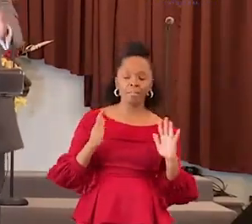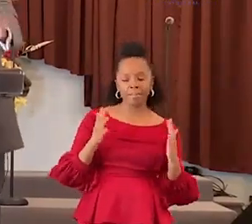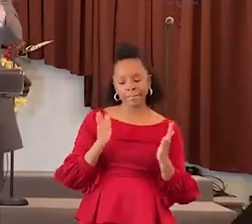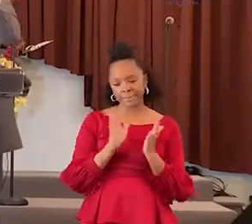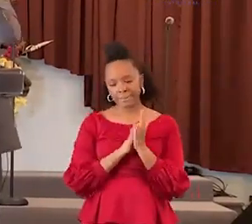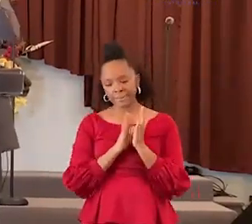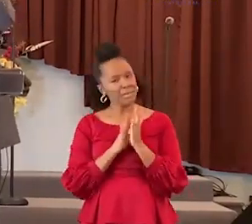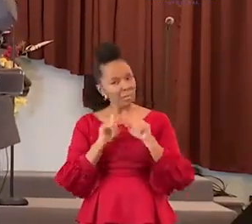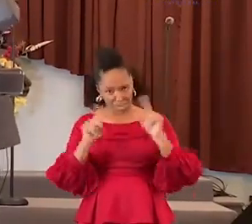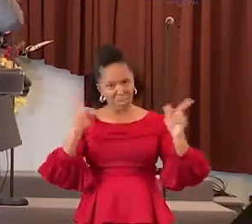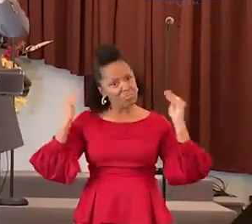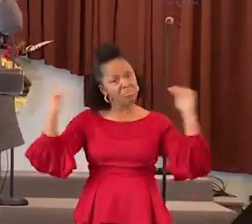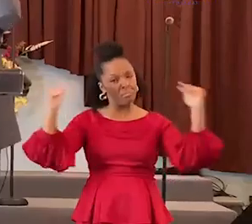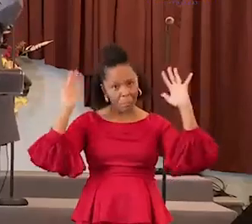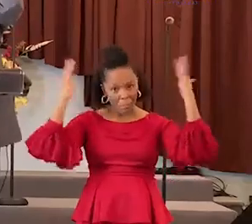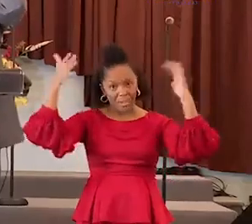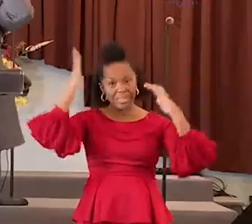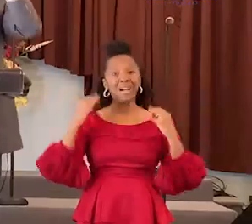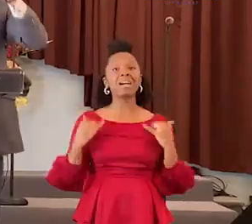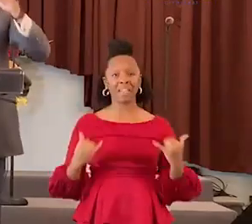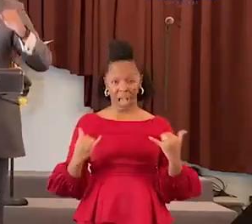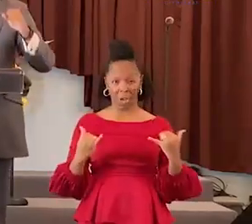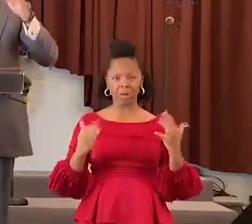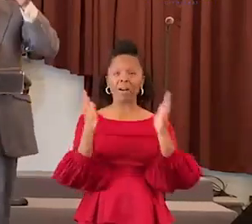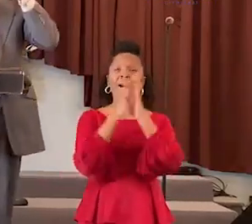Him praise right now.